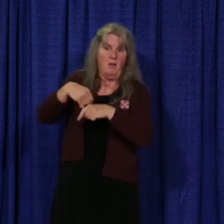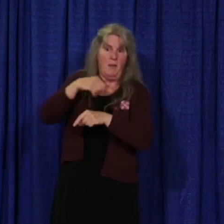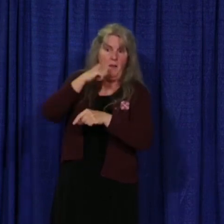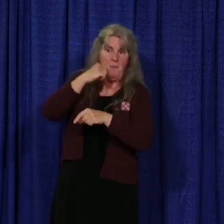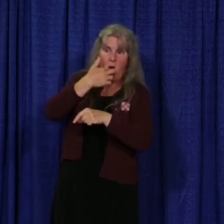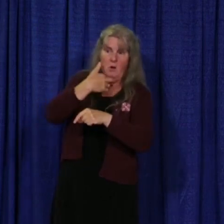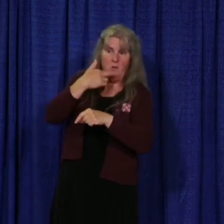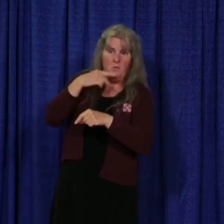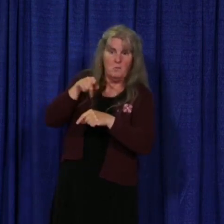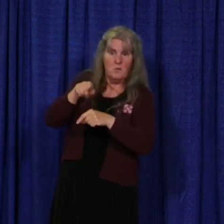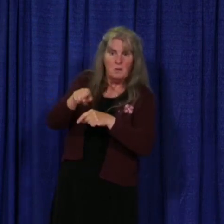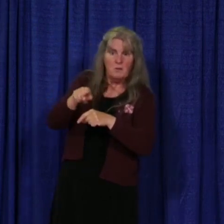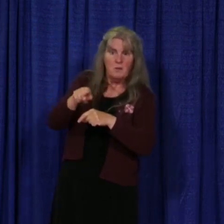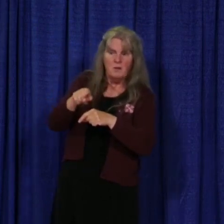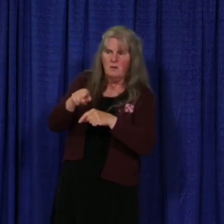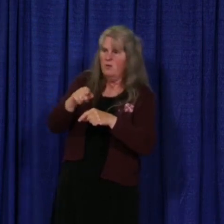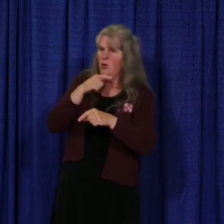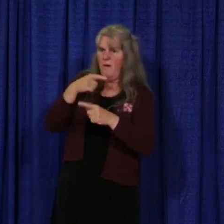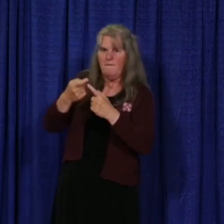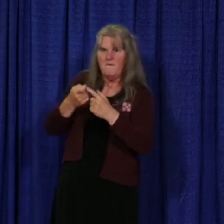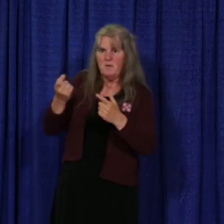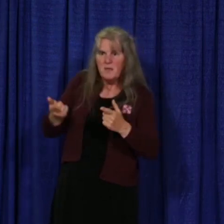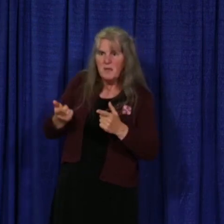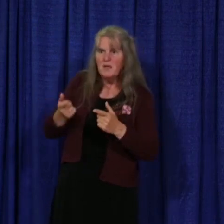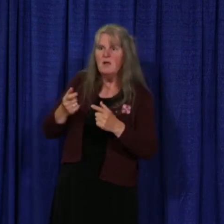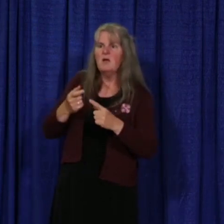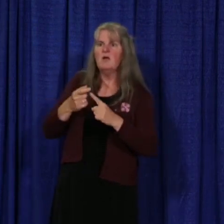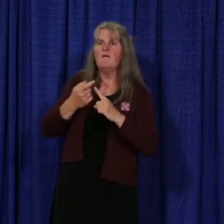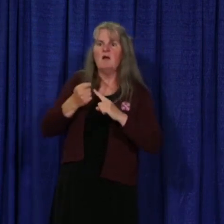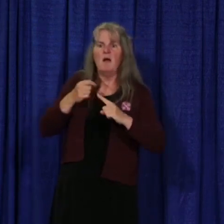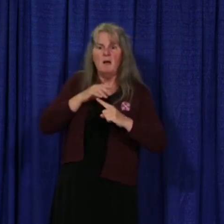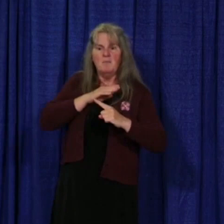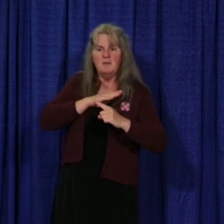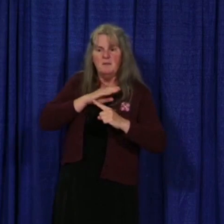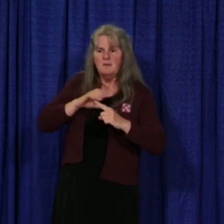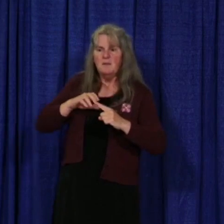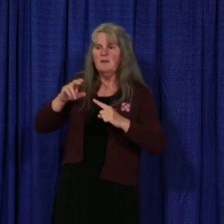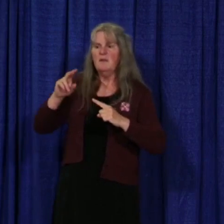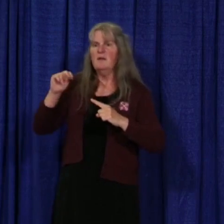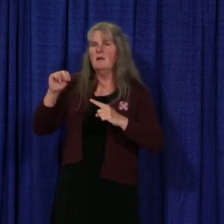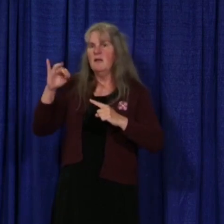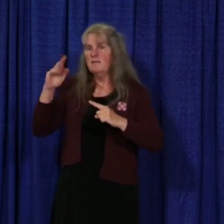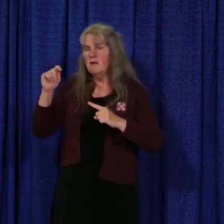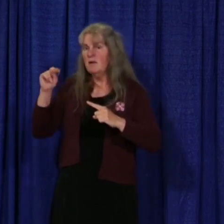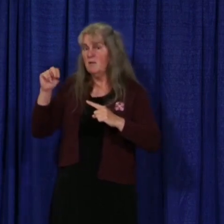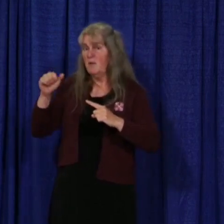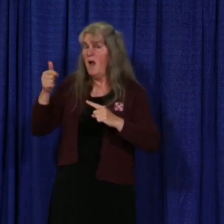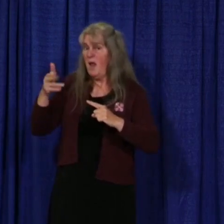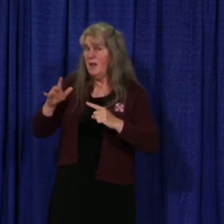from outside the bubble who are also outside the travel corridor?